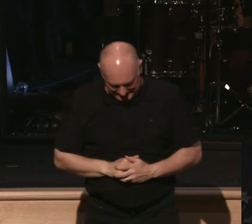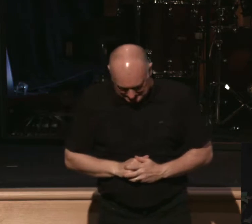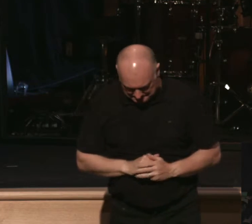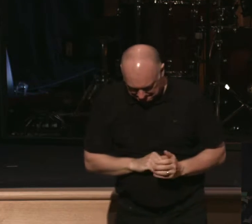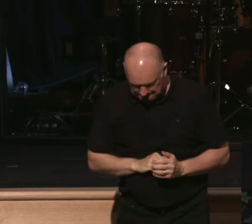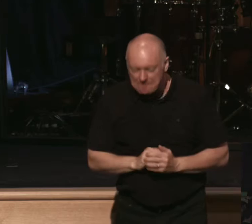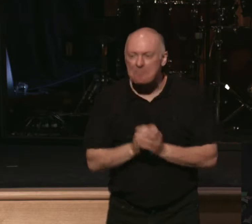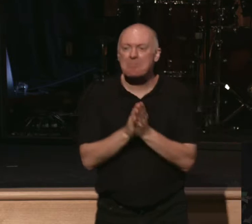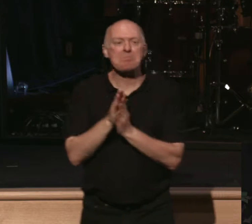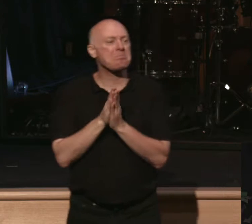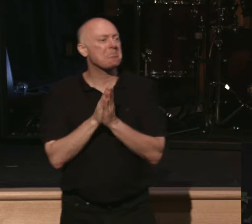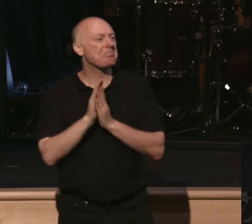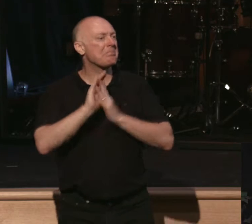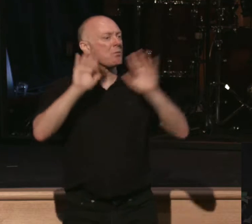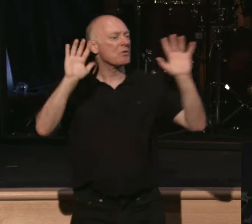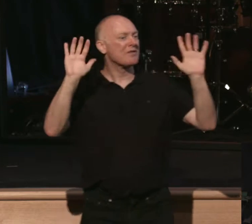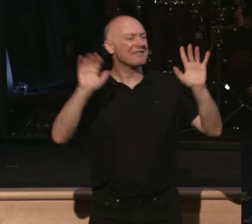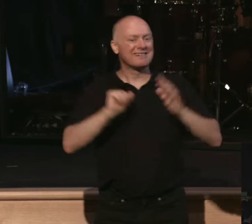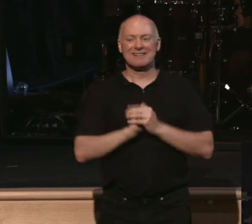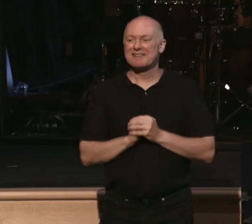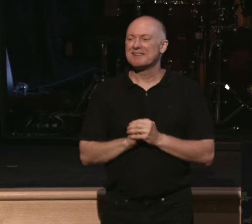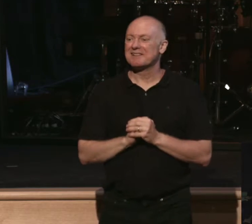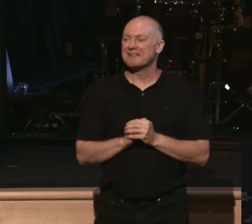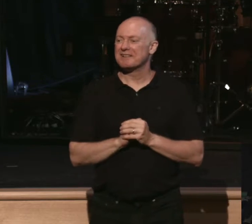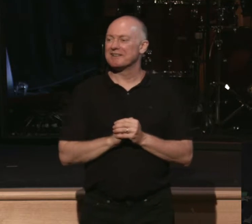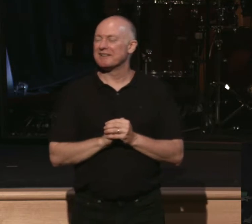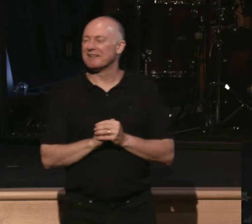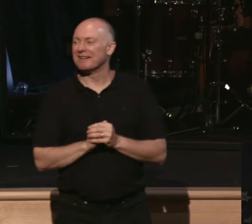Okay, great, great.